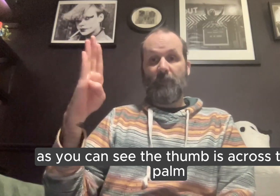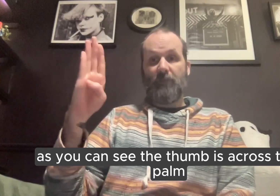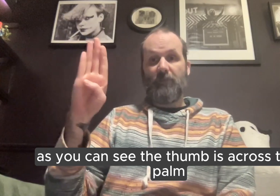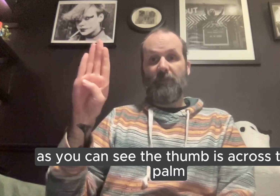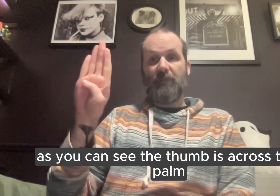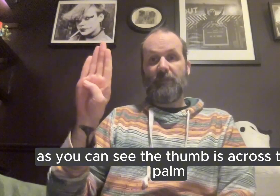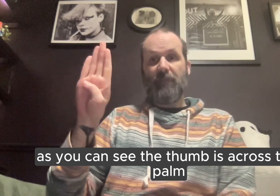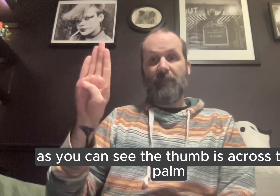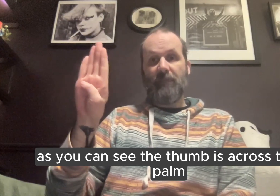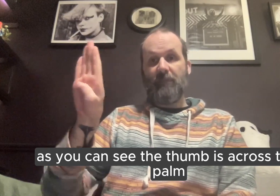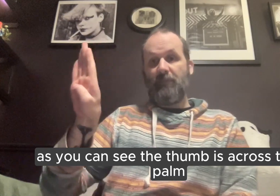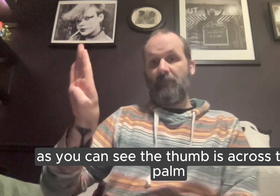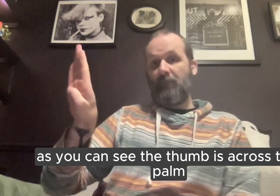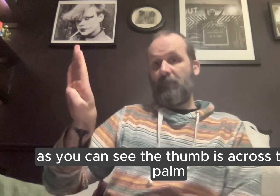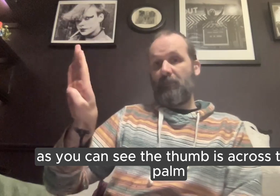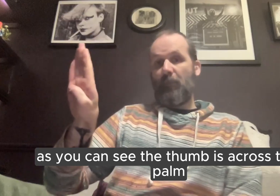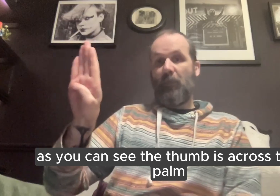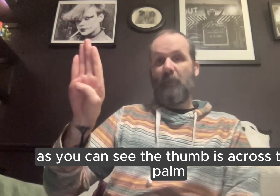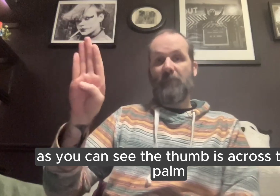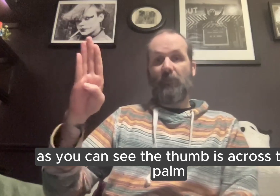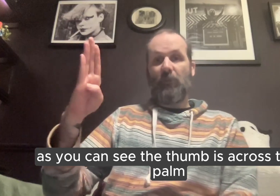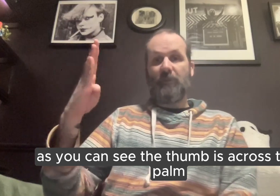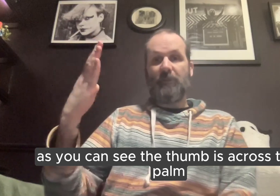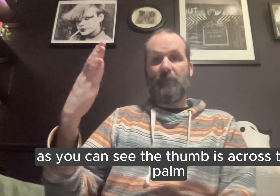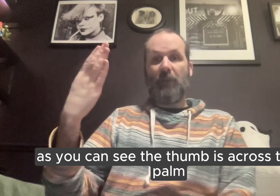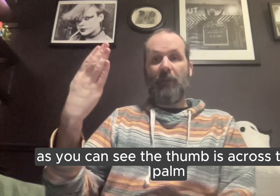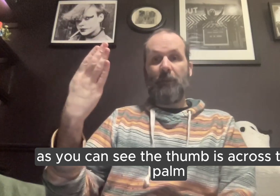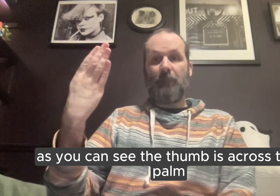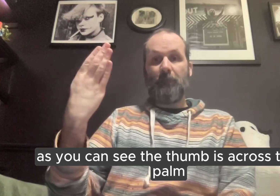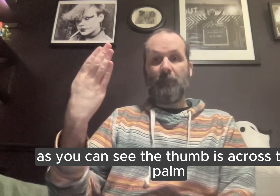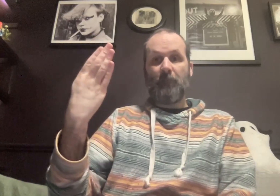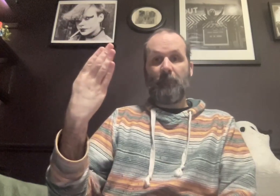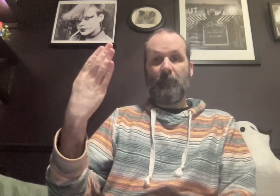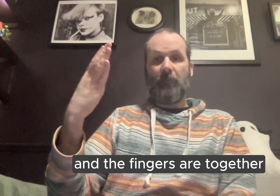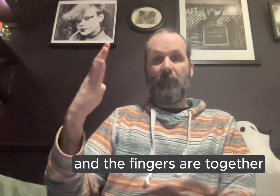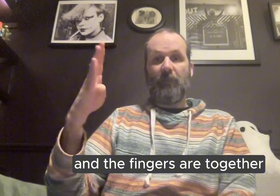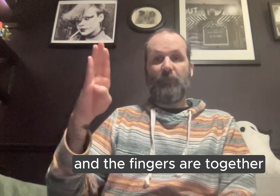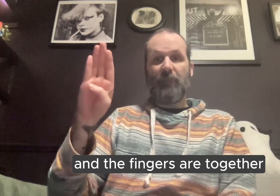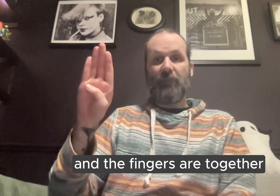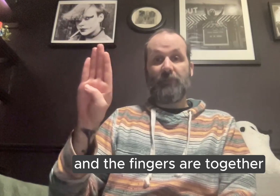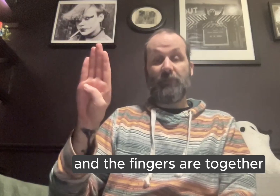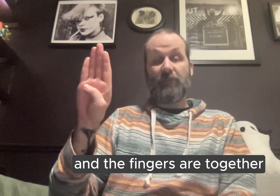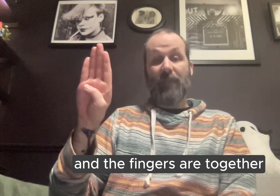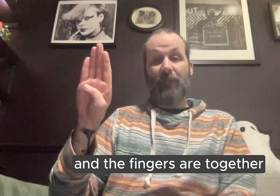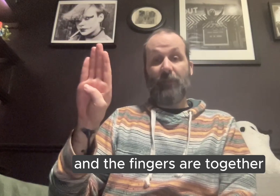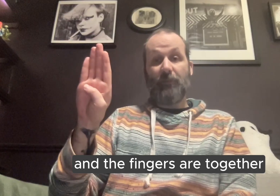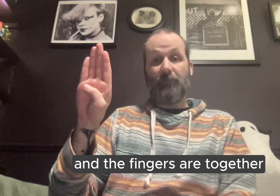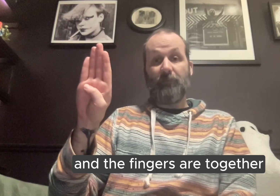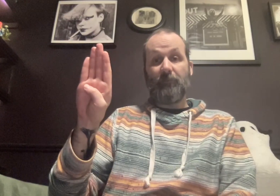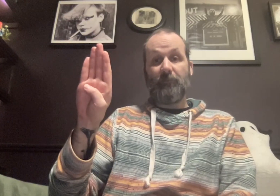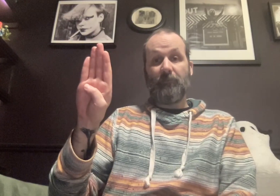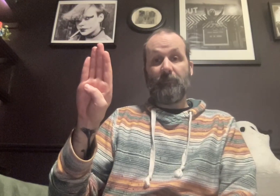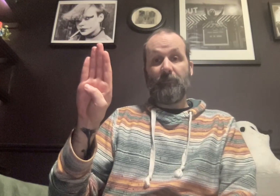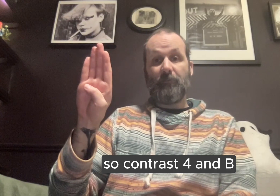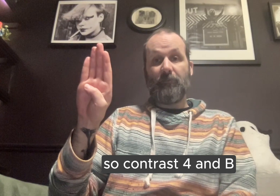as you can see, the thumb is across the palm and the fingers are together.